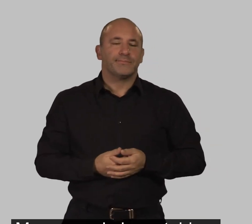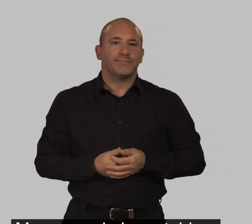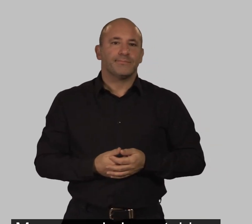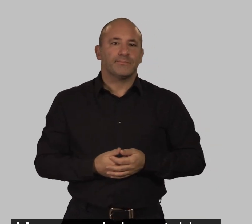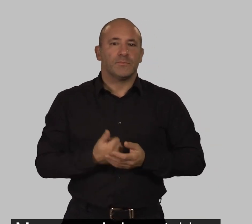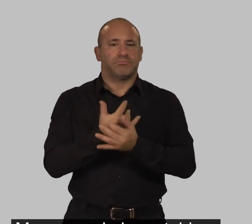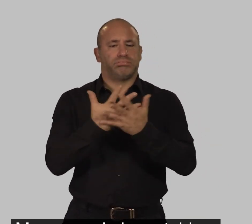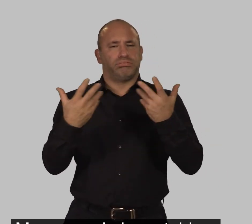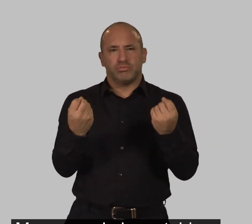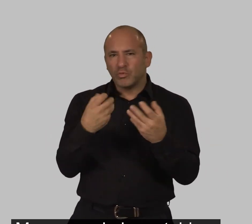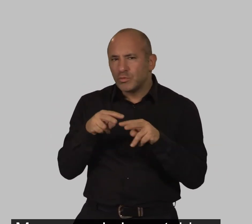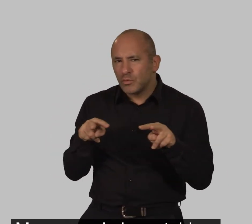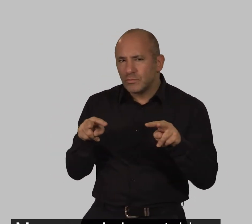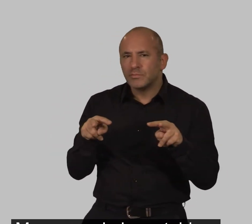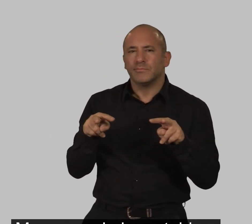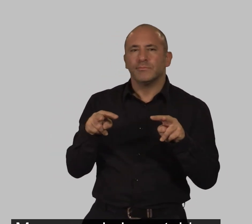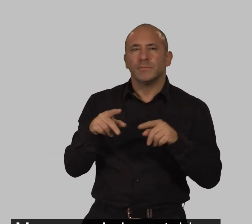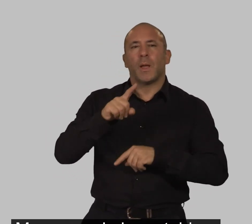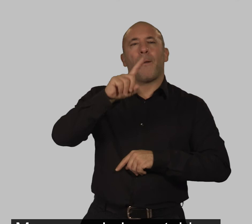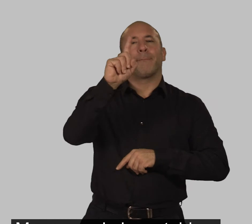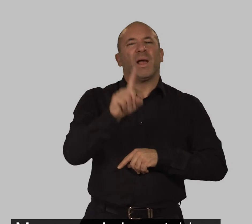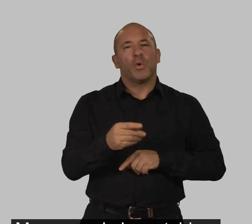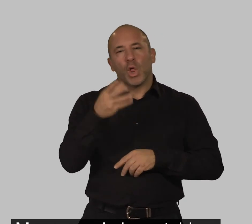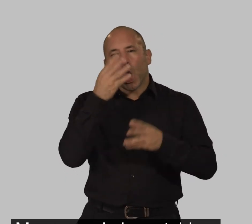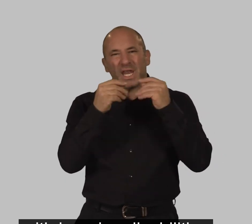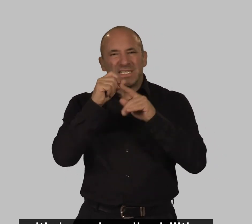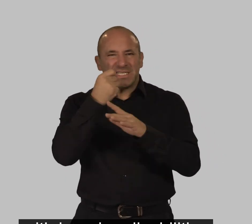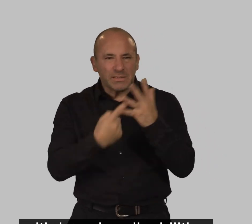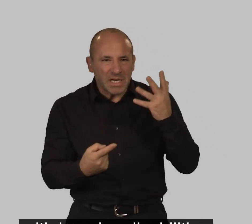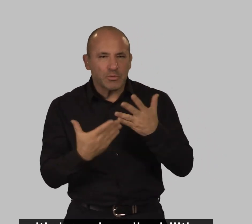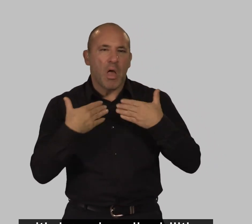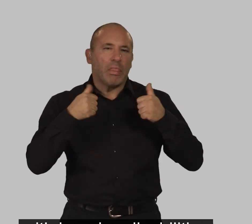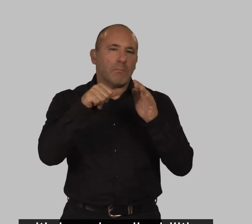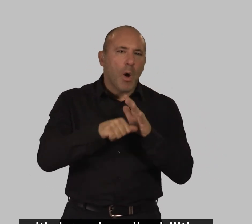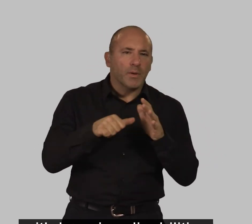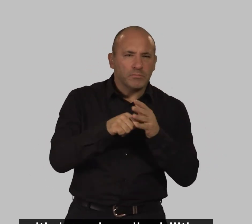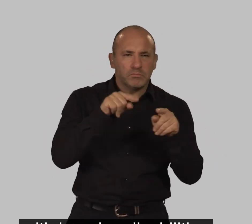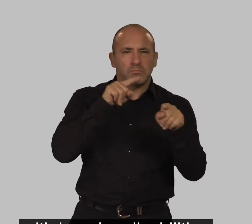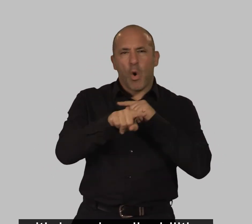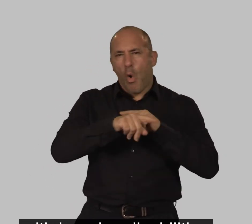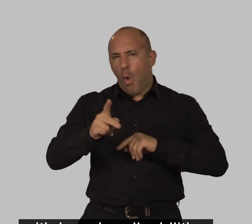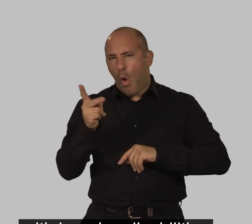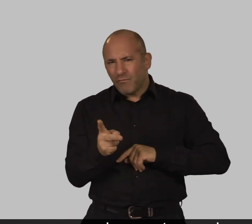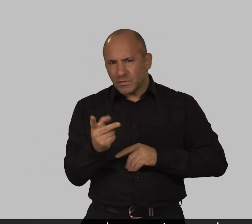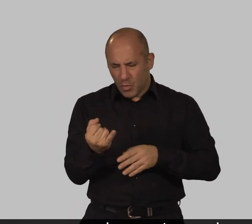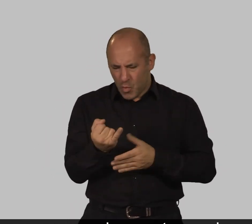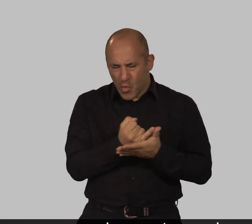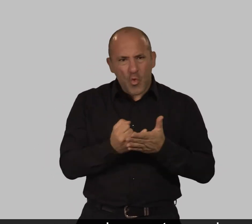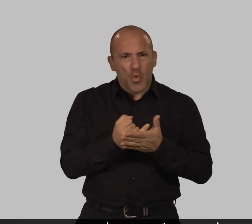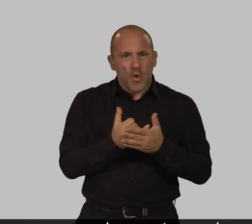Many people have told us that one reason people with learning disabilities and health conditions often have a poor